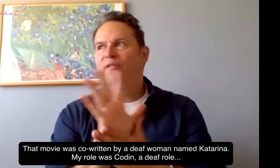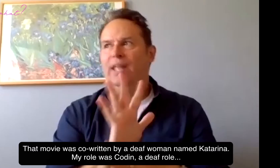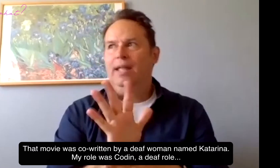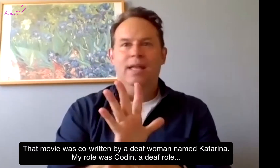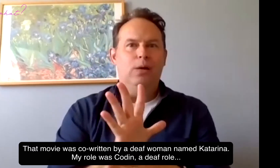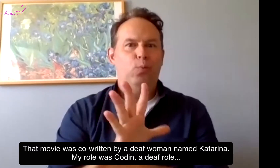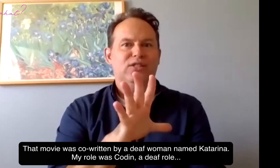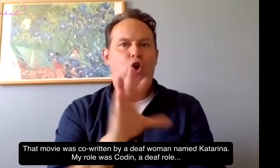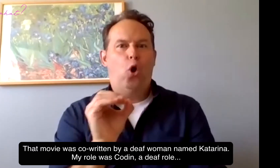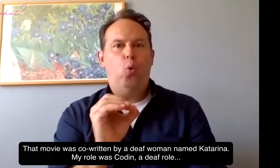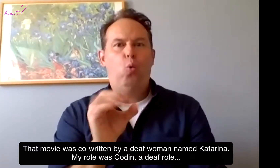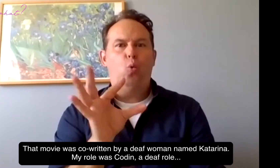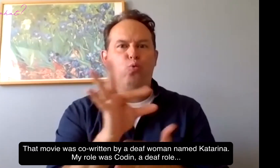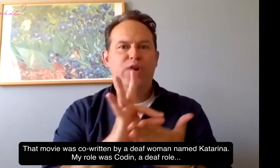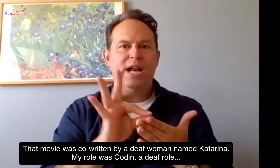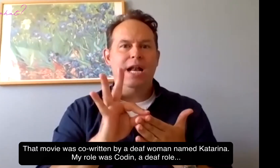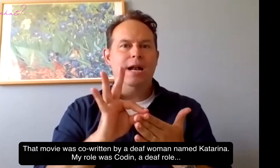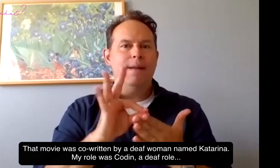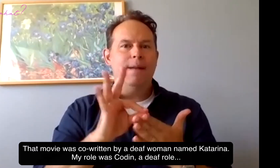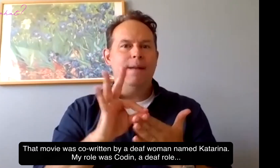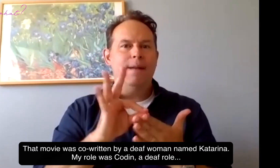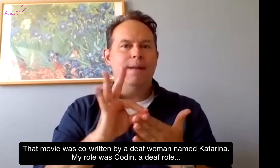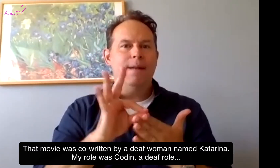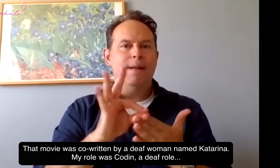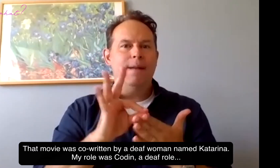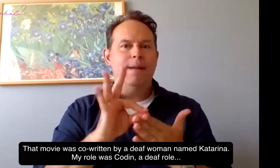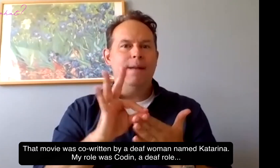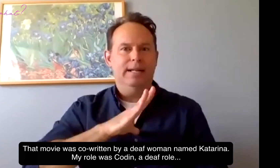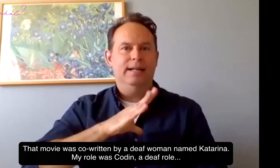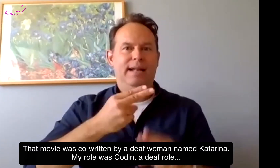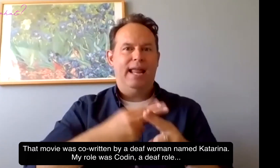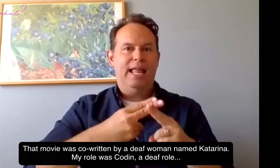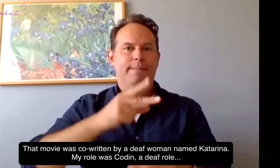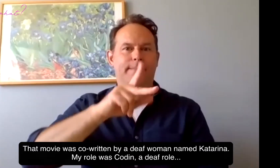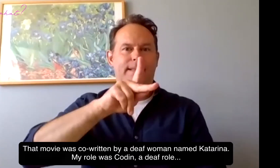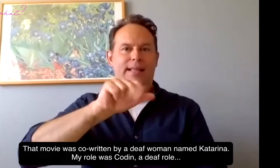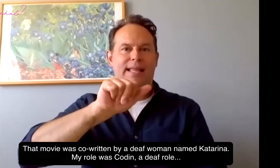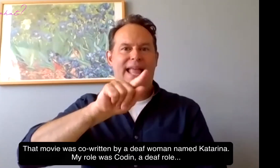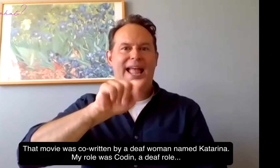That movie was co-written by a Deaf woman named Katrina.